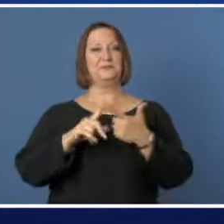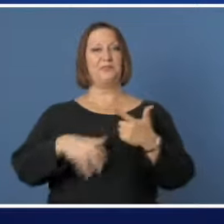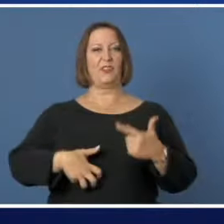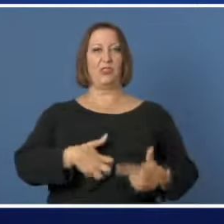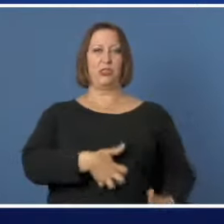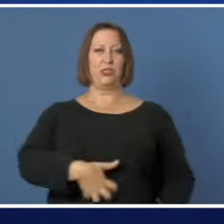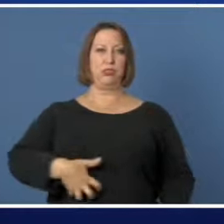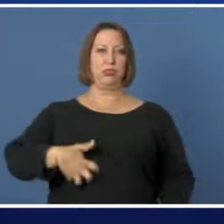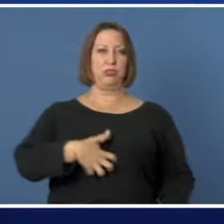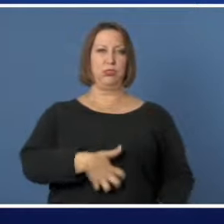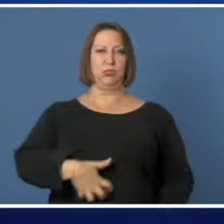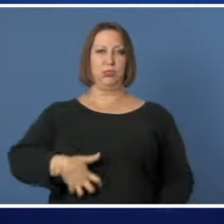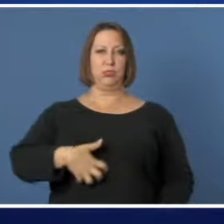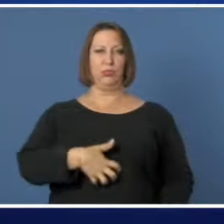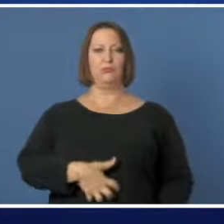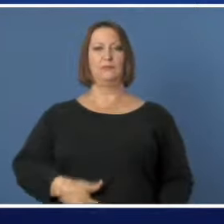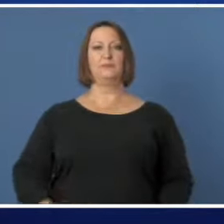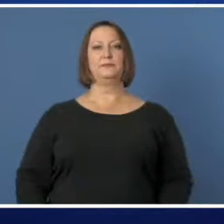Nausea